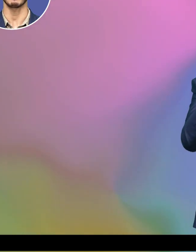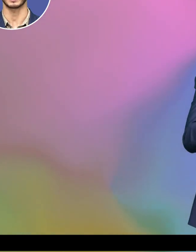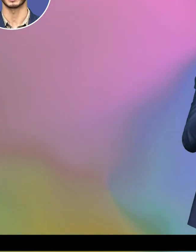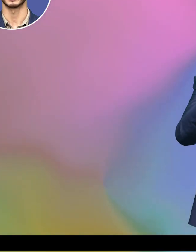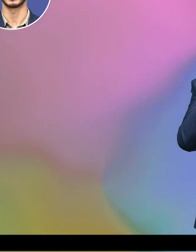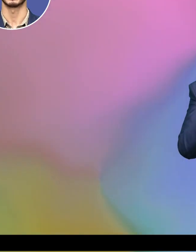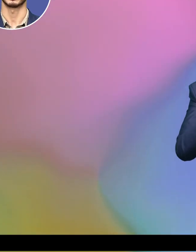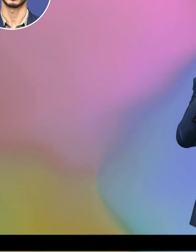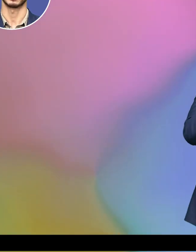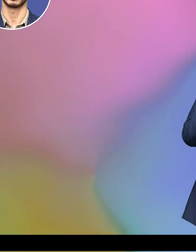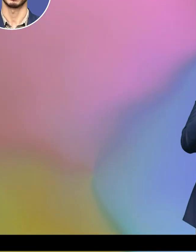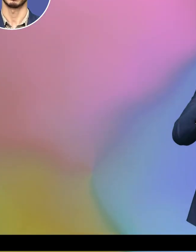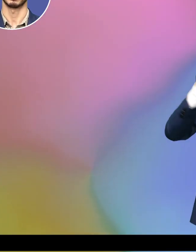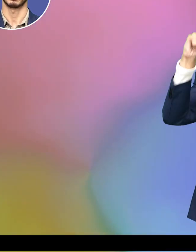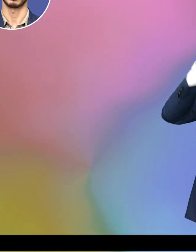André-Marie Ampere.